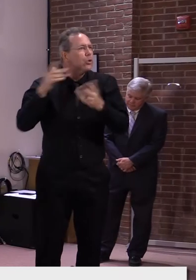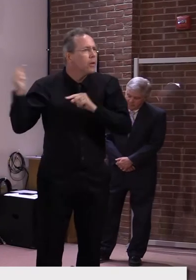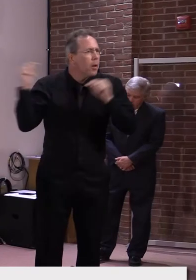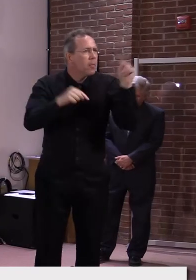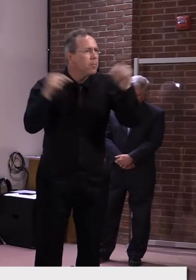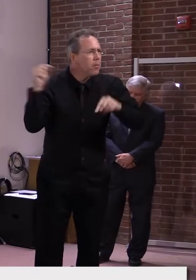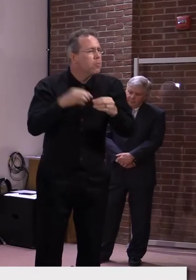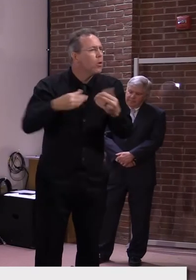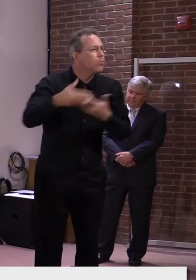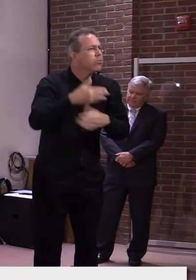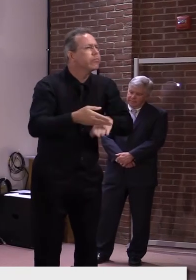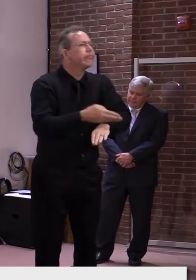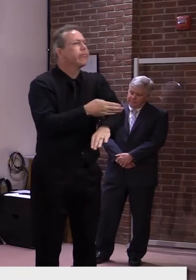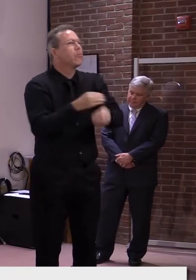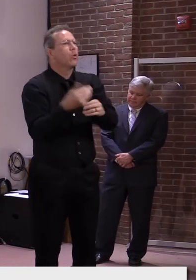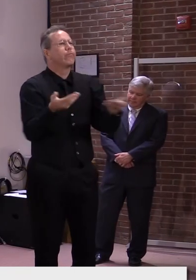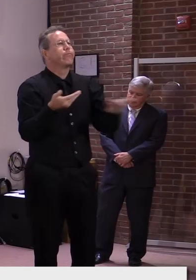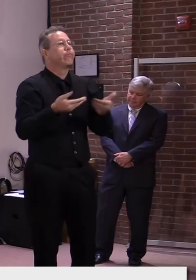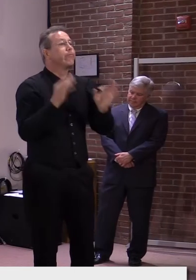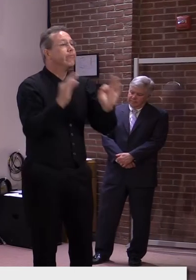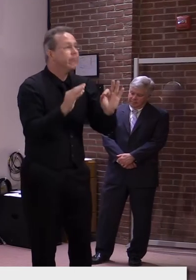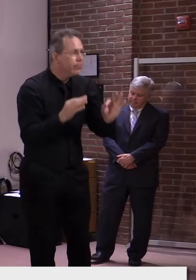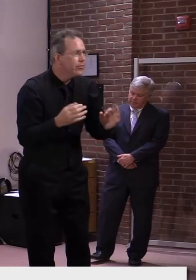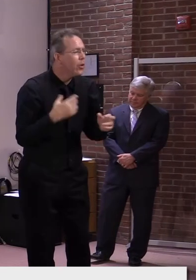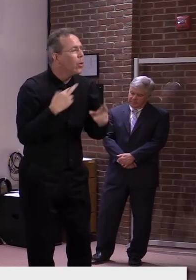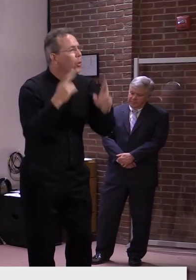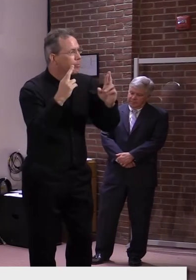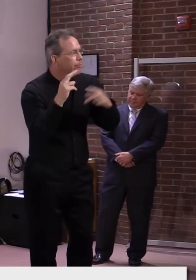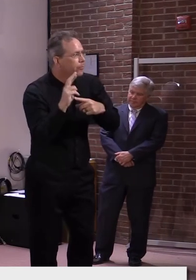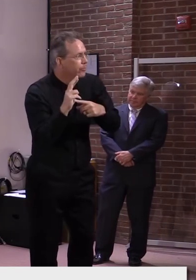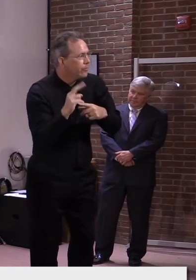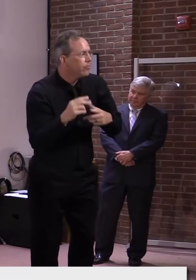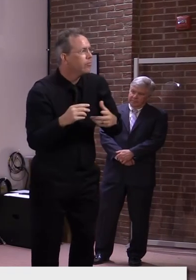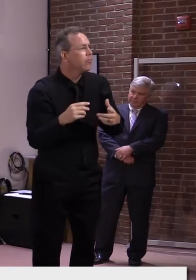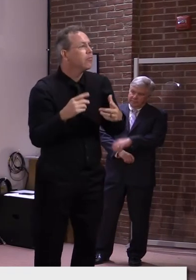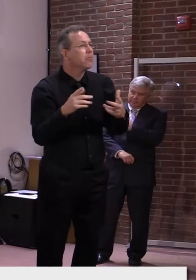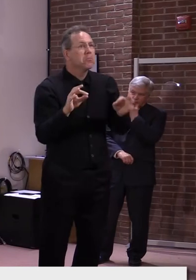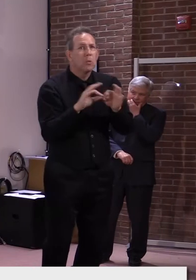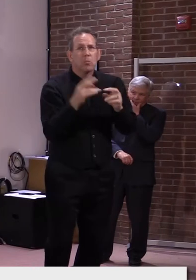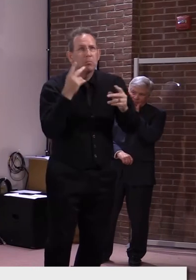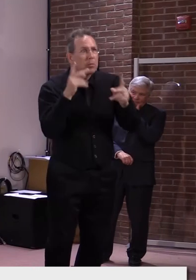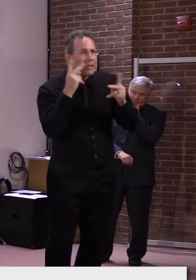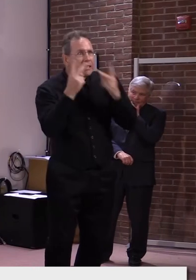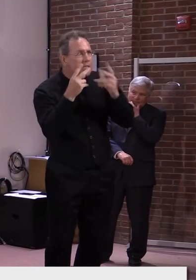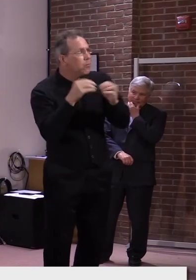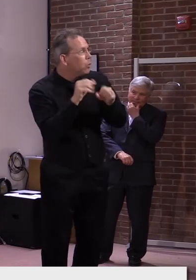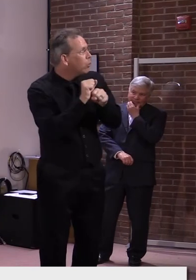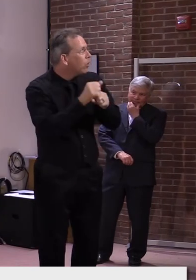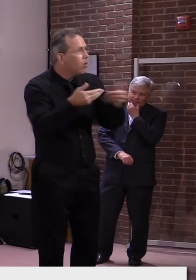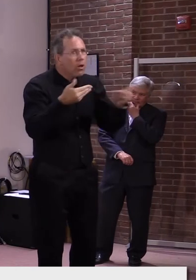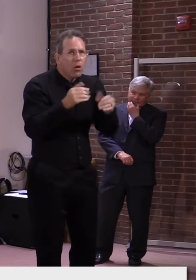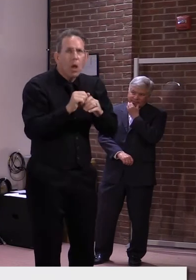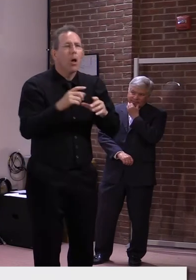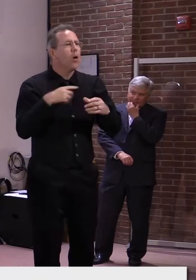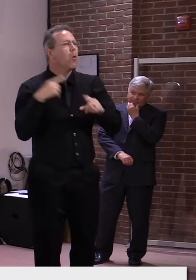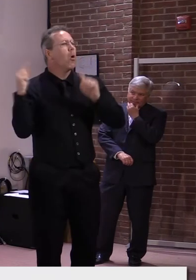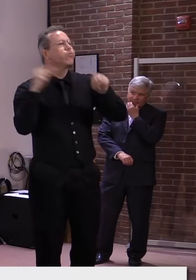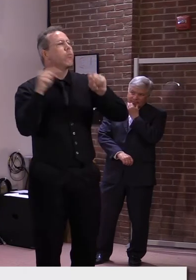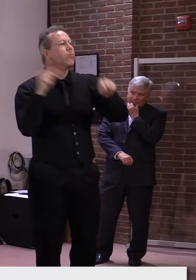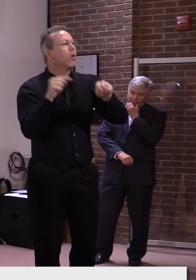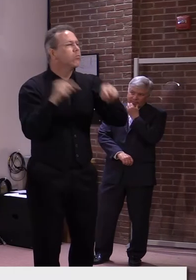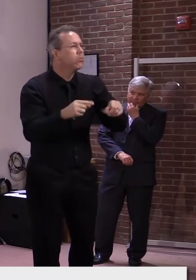a tactic that we're trying to utilize at this point in time. Being the safest, healthiest state in the country doesn't